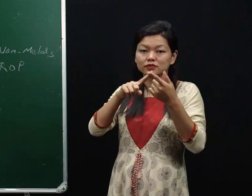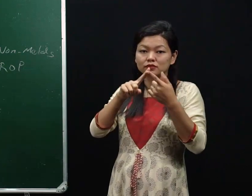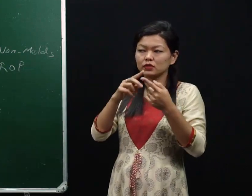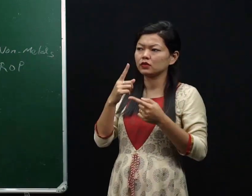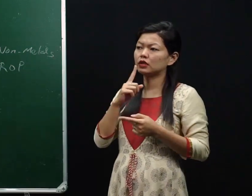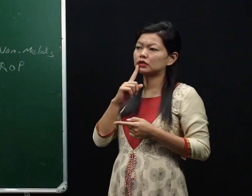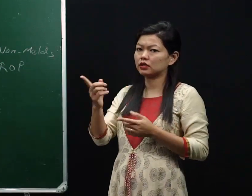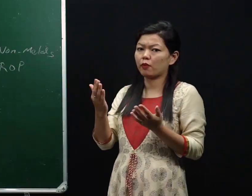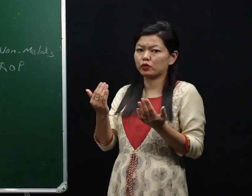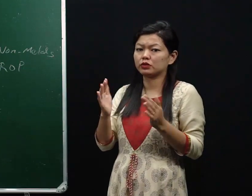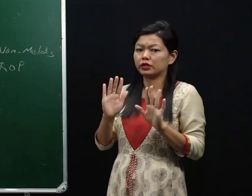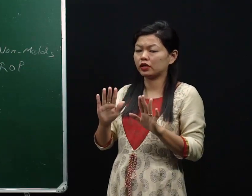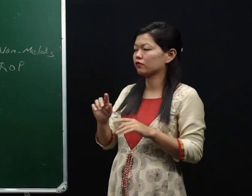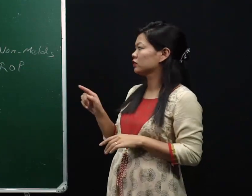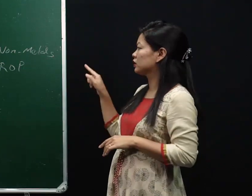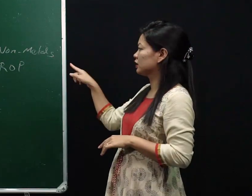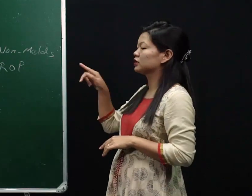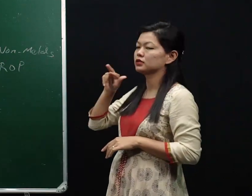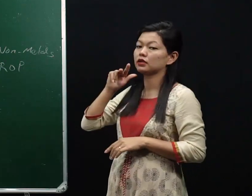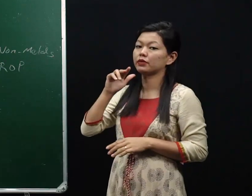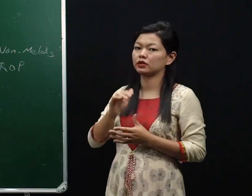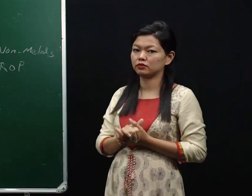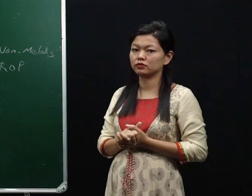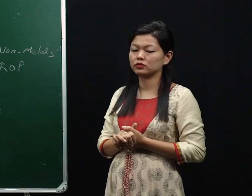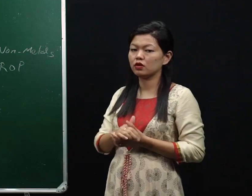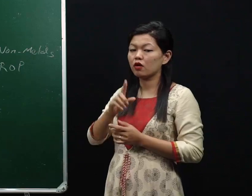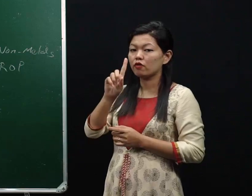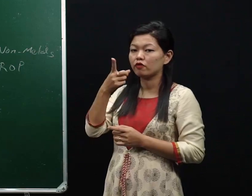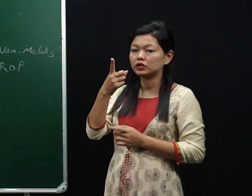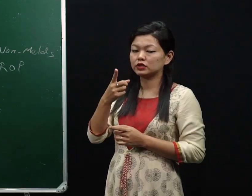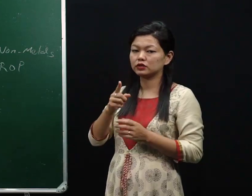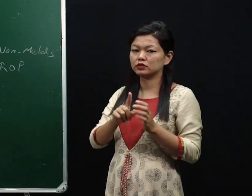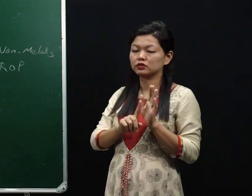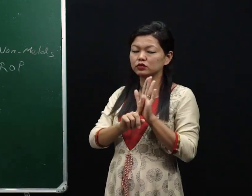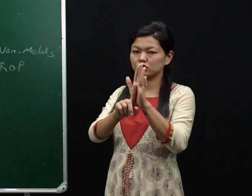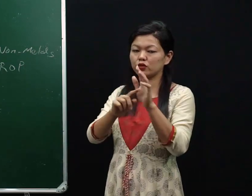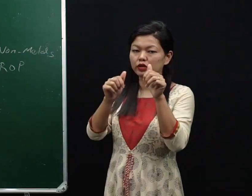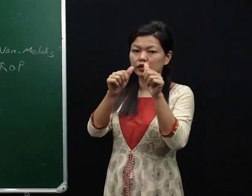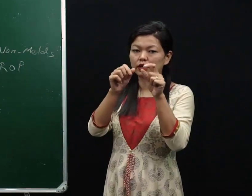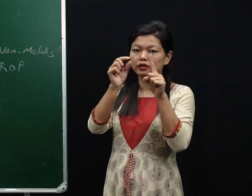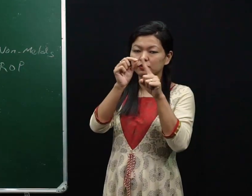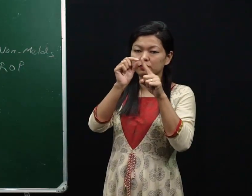physical property, first let's study about appearance, clear? Appearance.